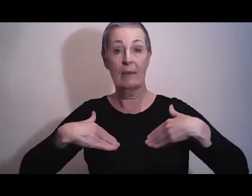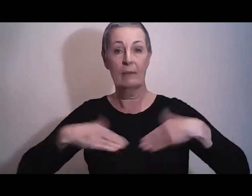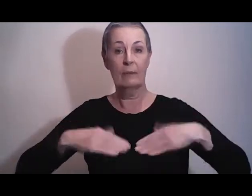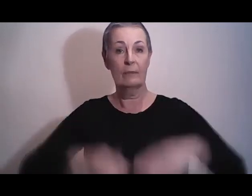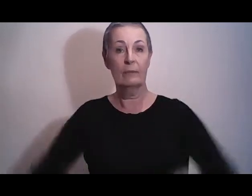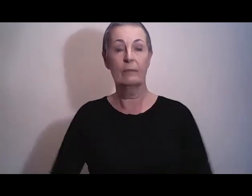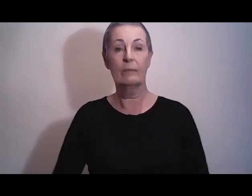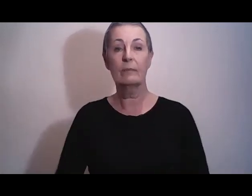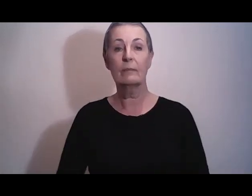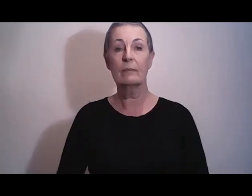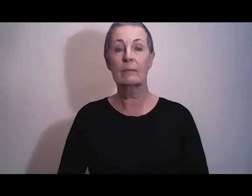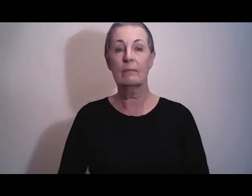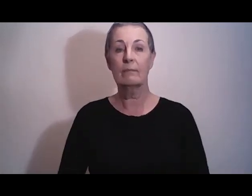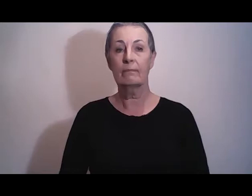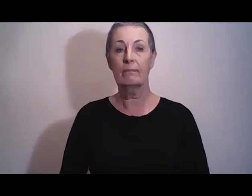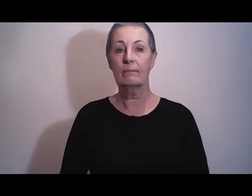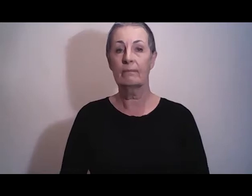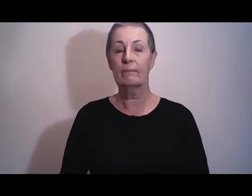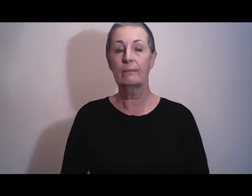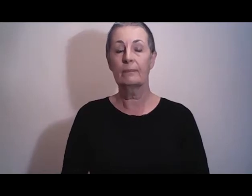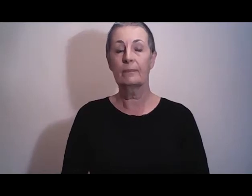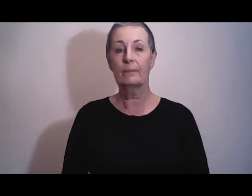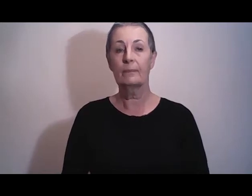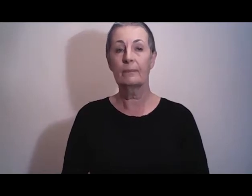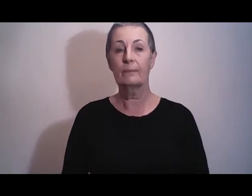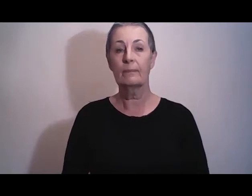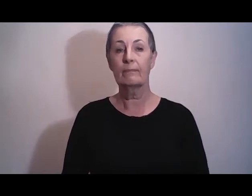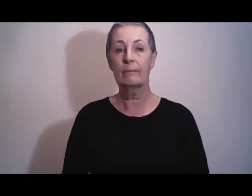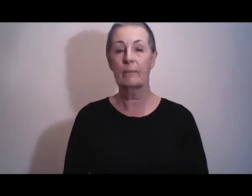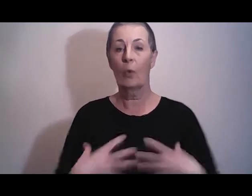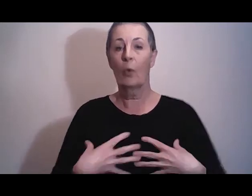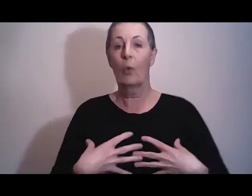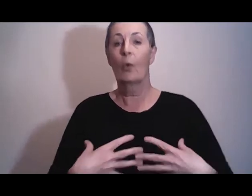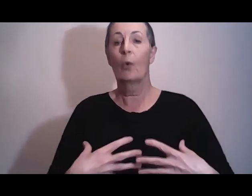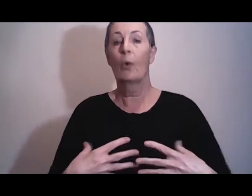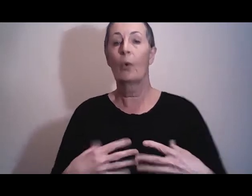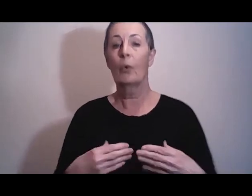Because behind the chest, you have your lungs.